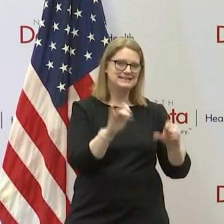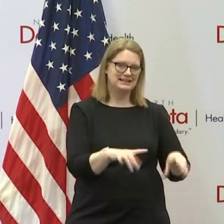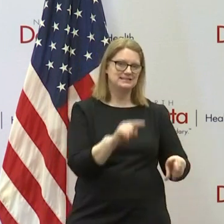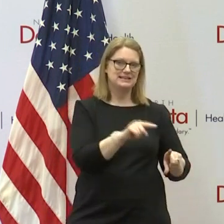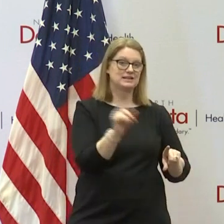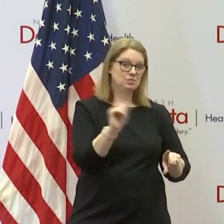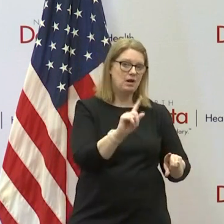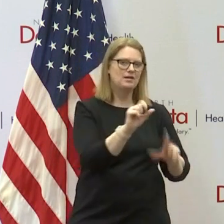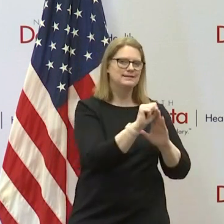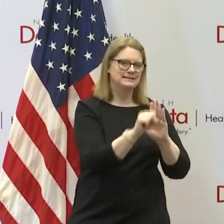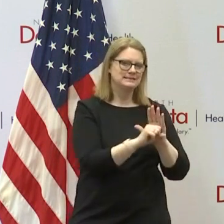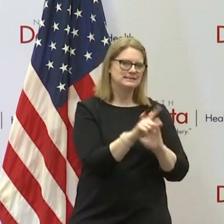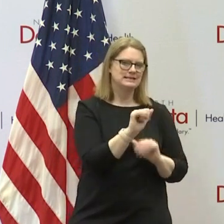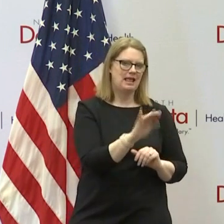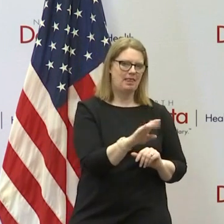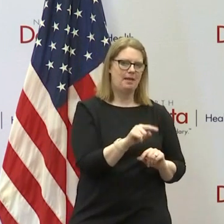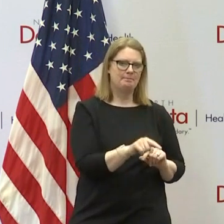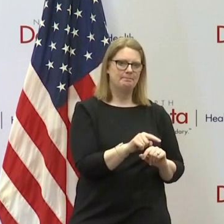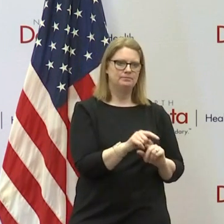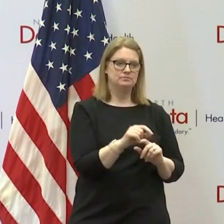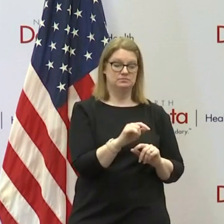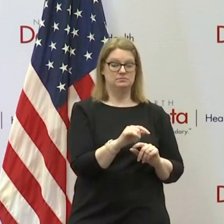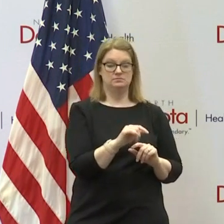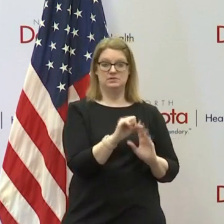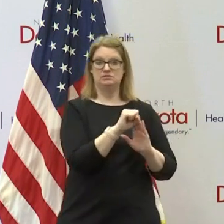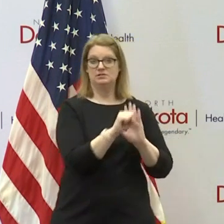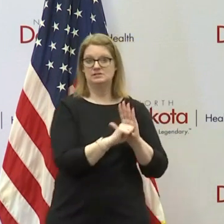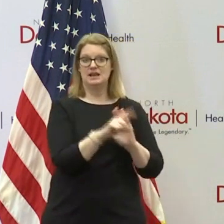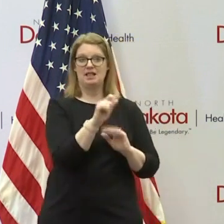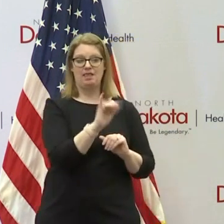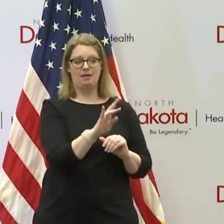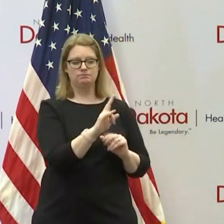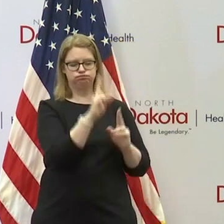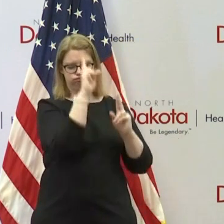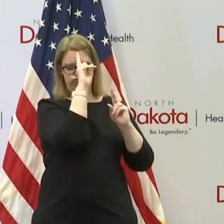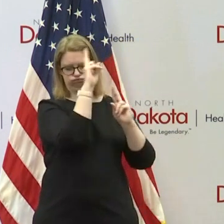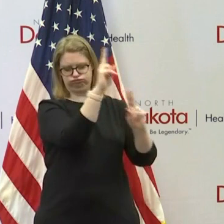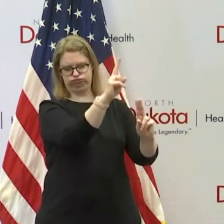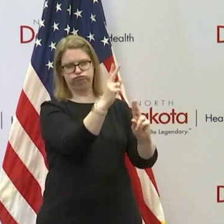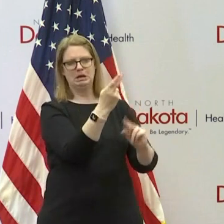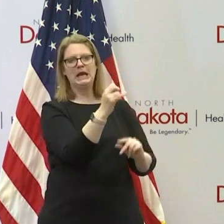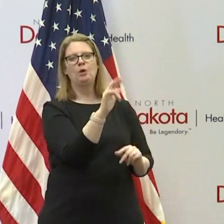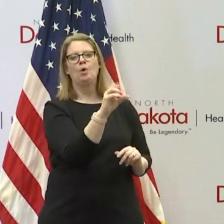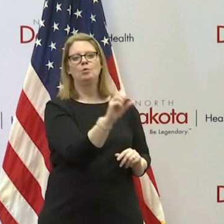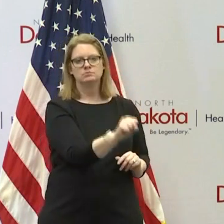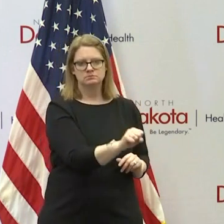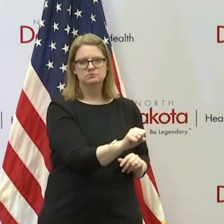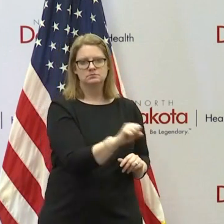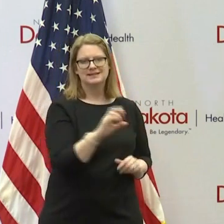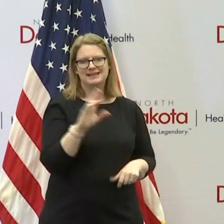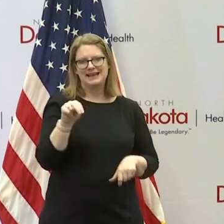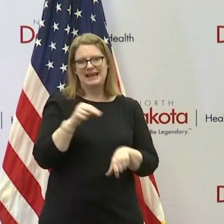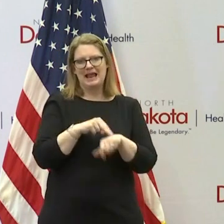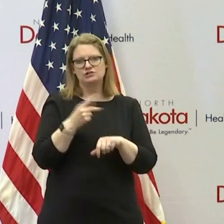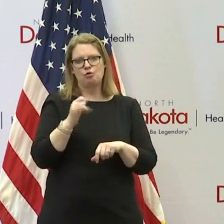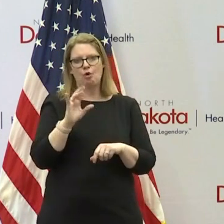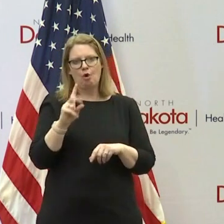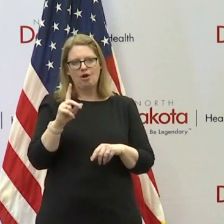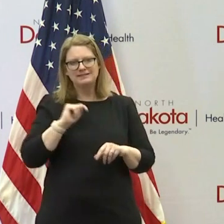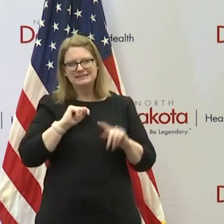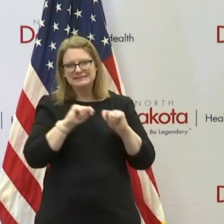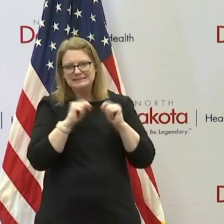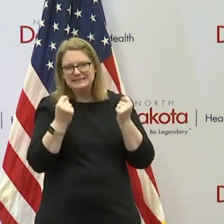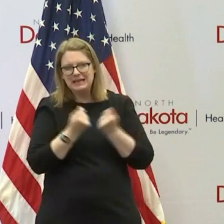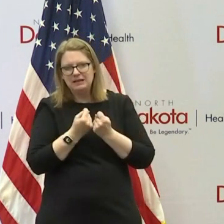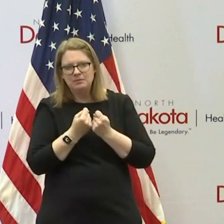out of the state lab. So our state lab has been heroic in terms of what they're doing. The National Guard team members that have